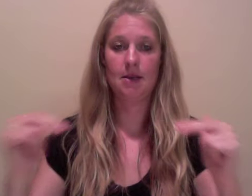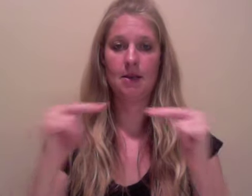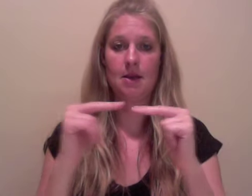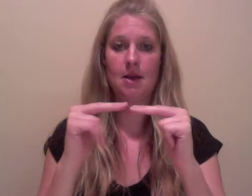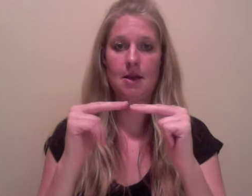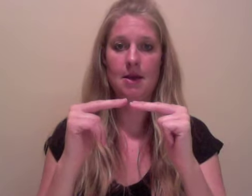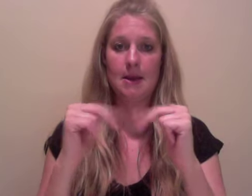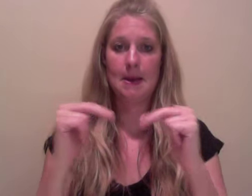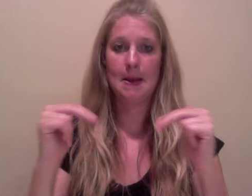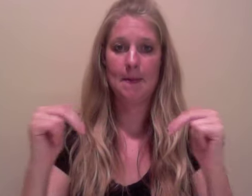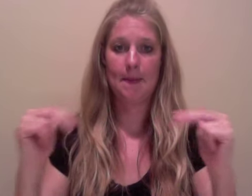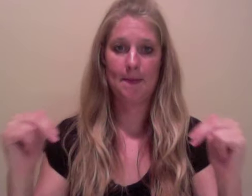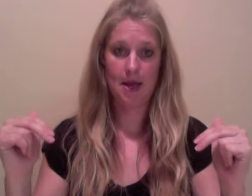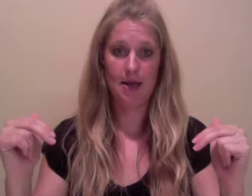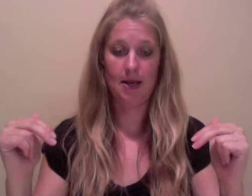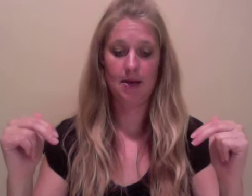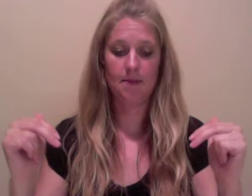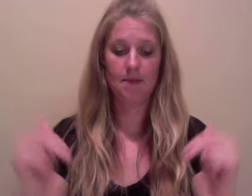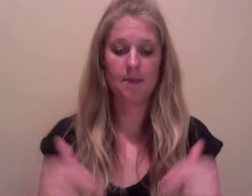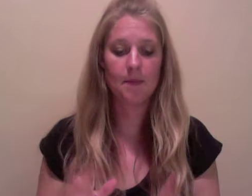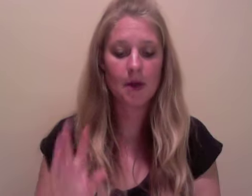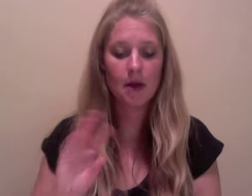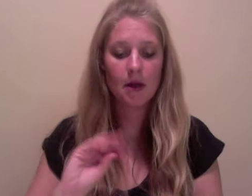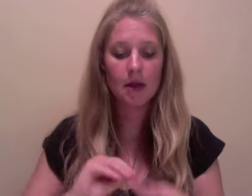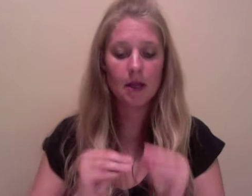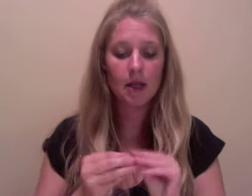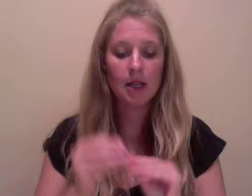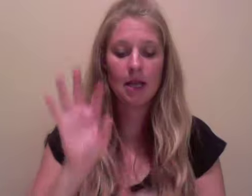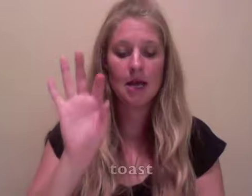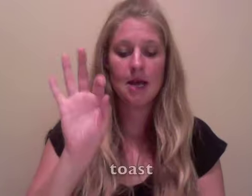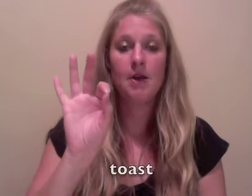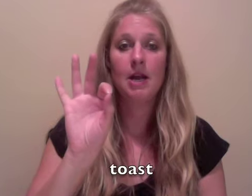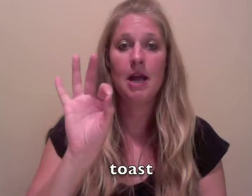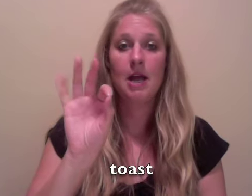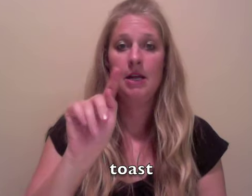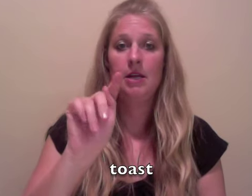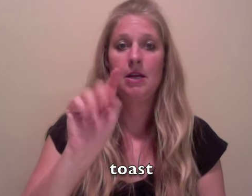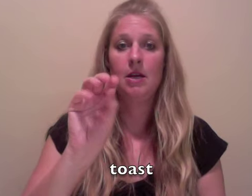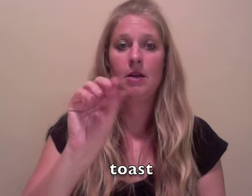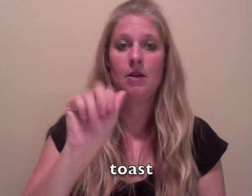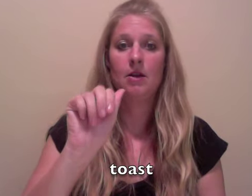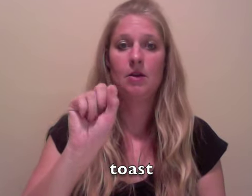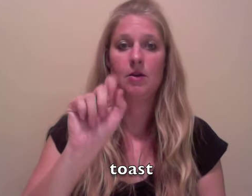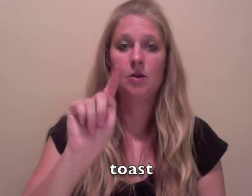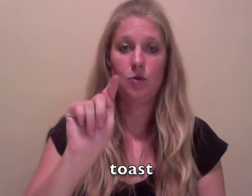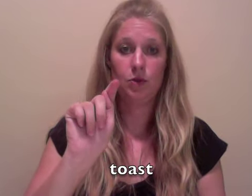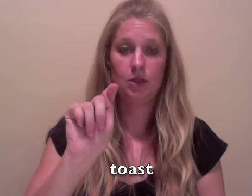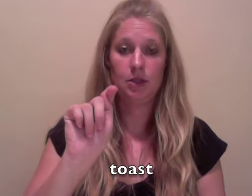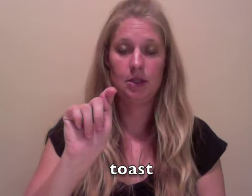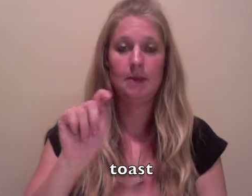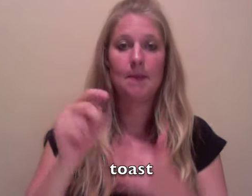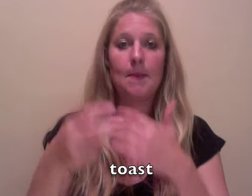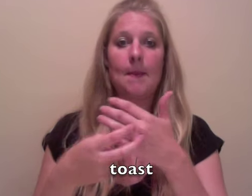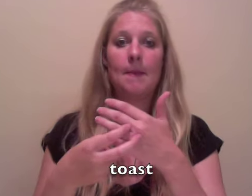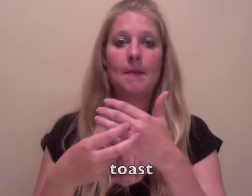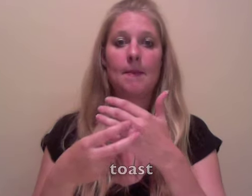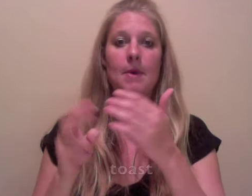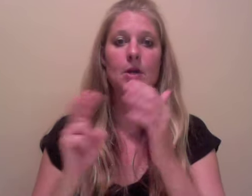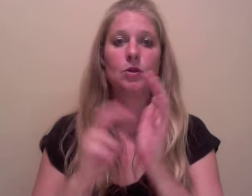kind of flicker out a little bit. And your thumbs are out, but you can't really see it very well, but they're out. Number 9 is toast.